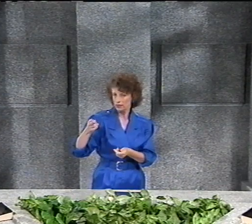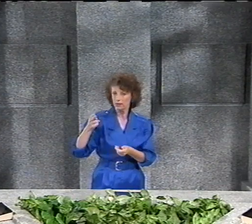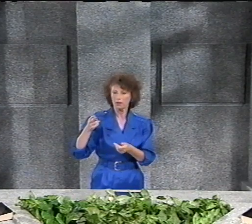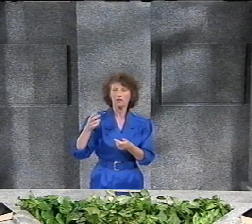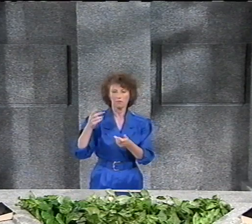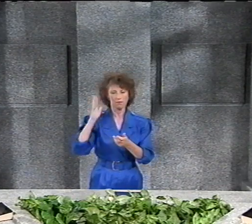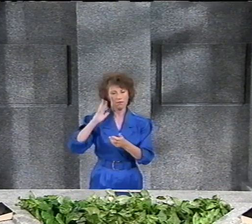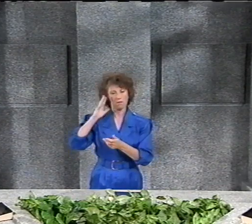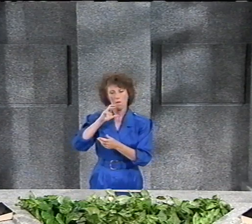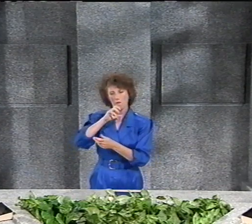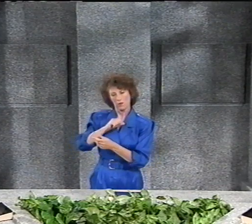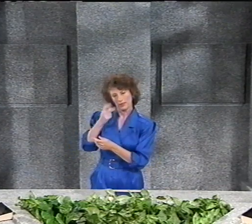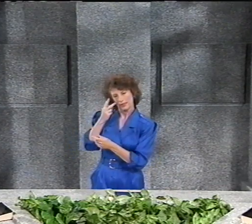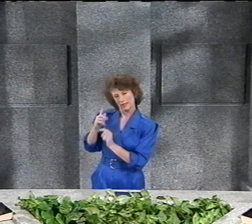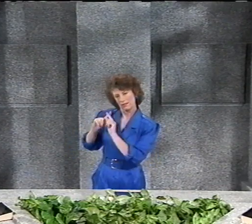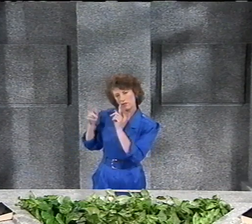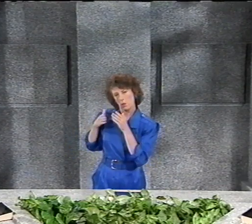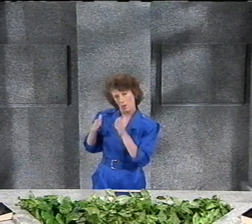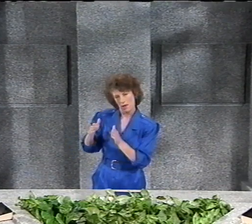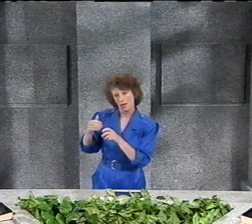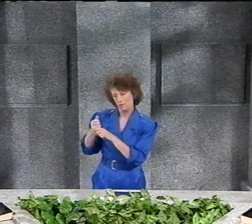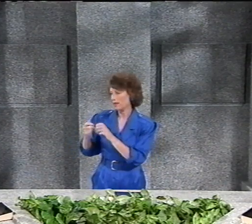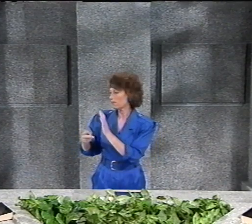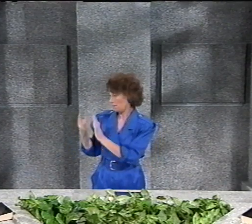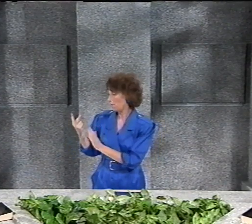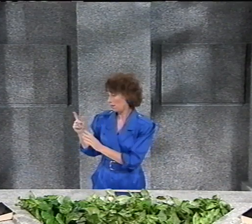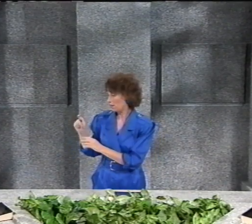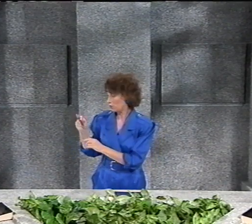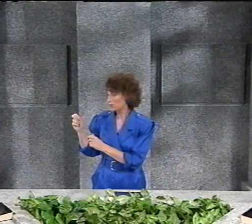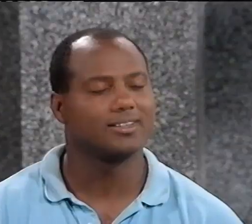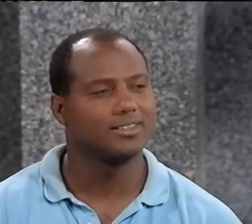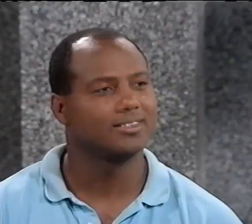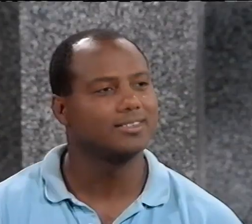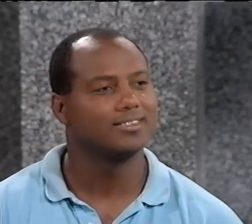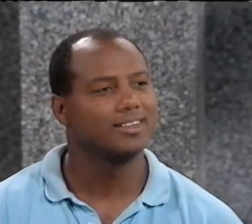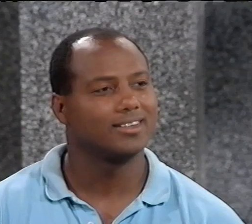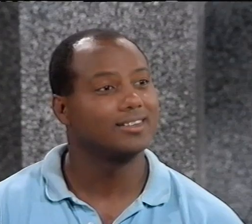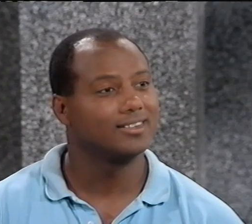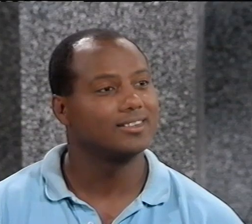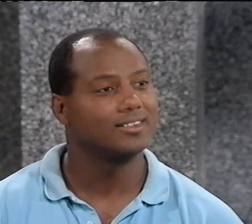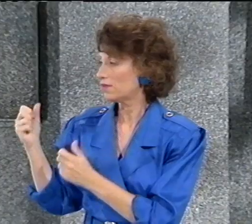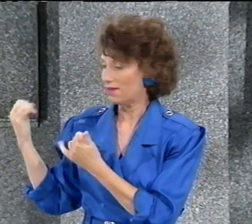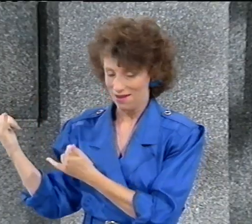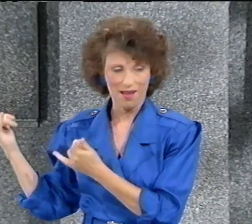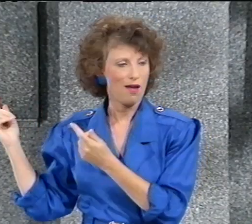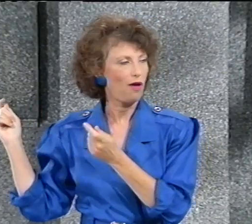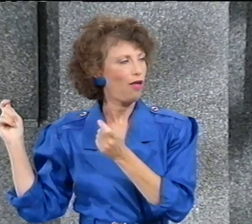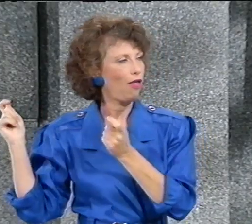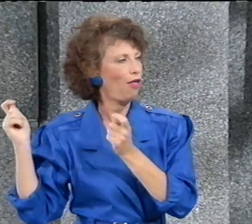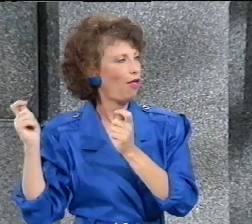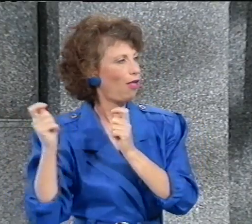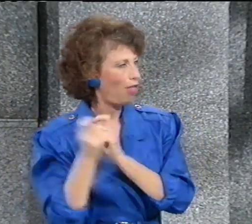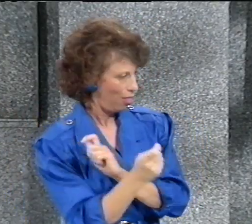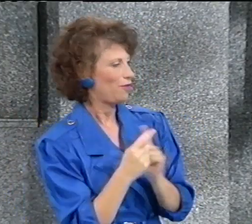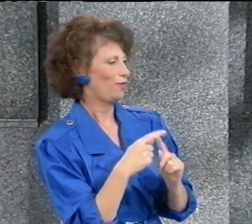think it explains some of the historical changes that we see and the hand shape variations that exist within the deaf